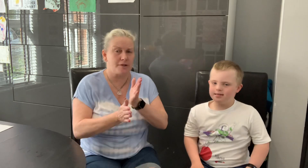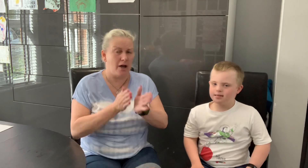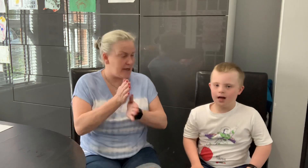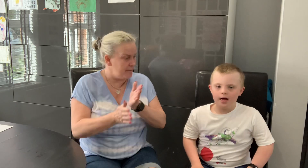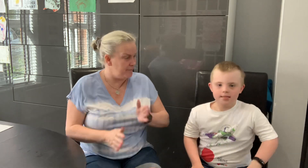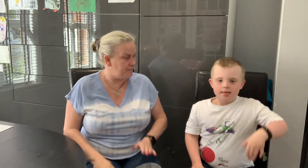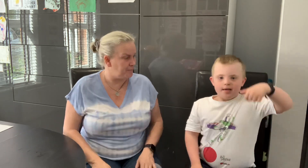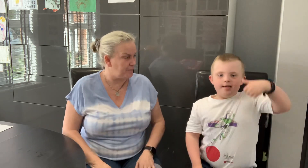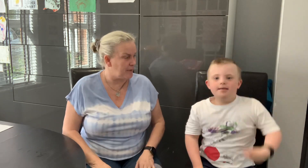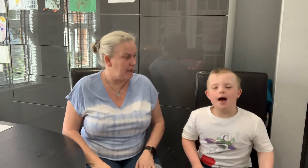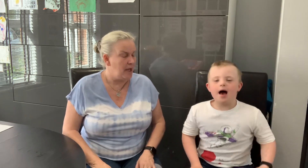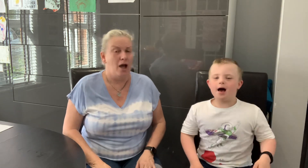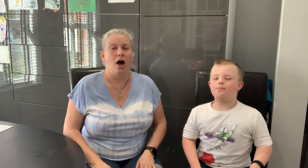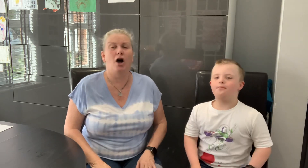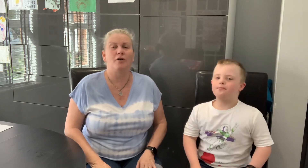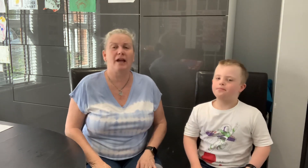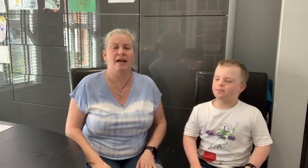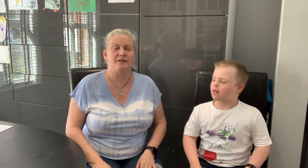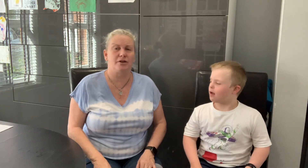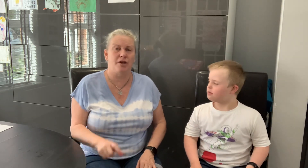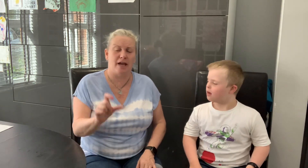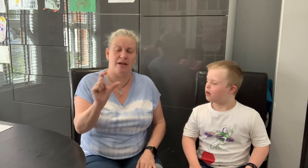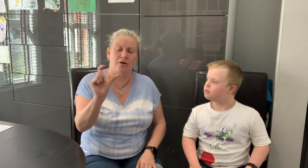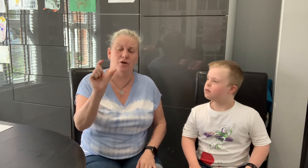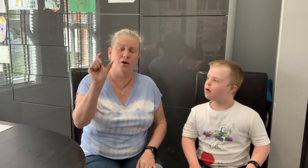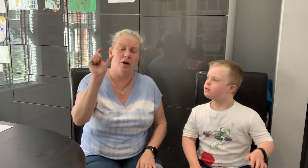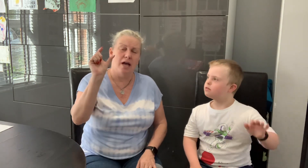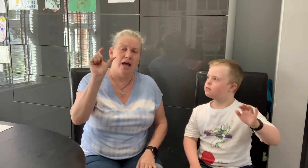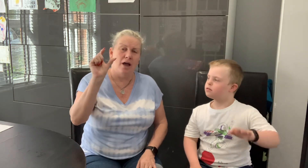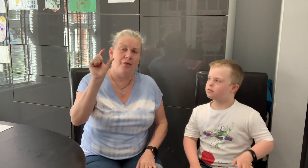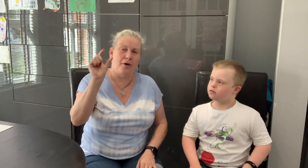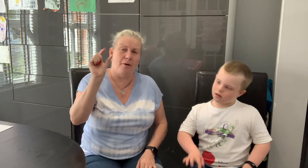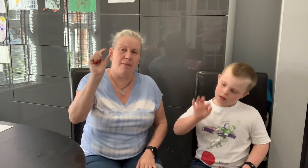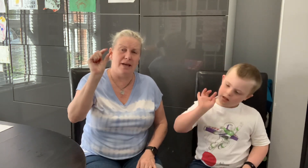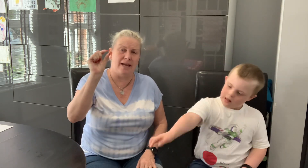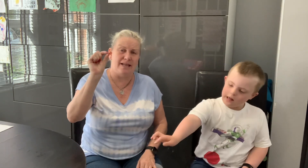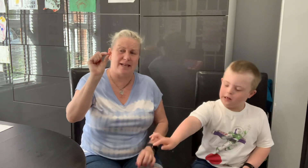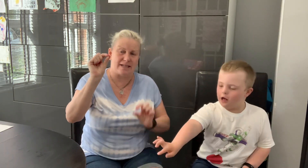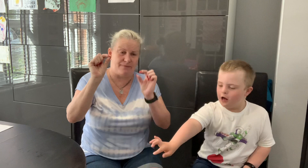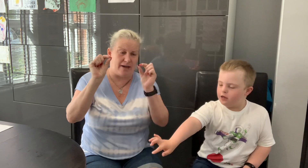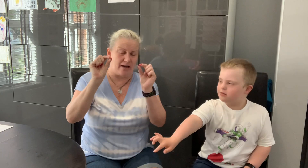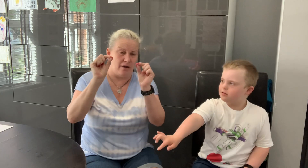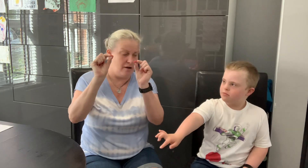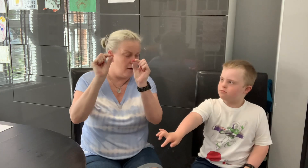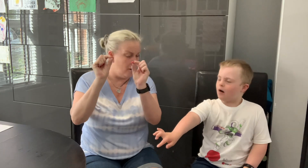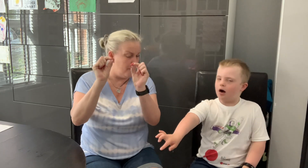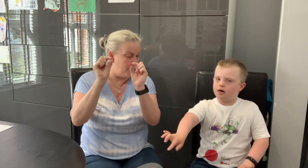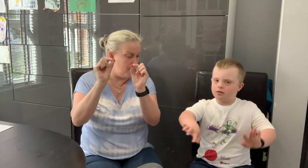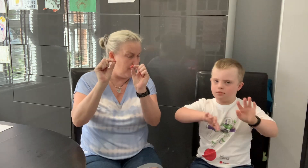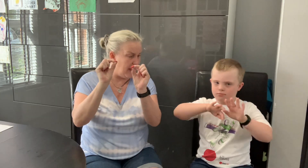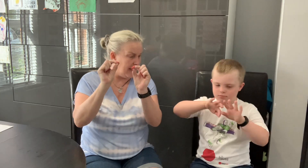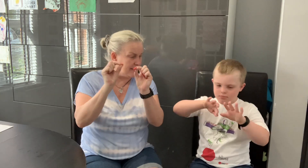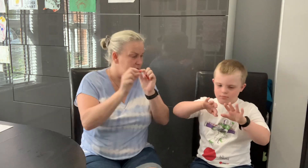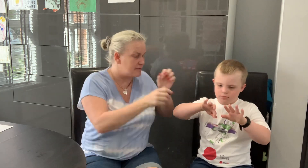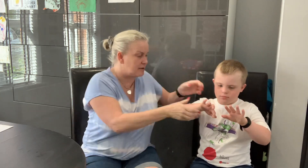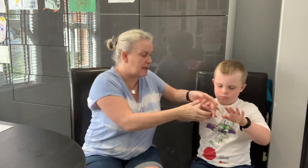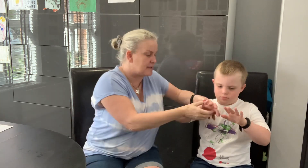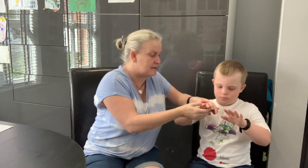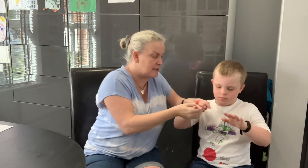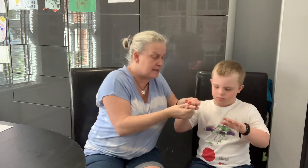sign? Yeah. Okay, so you get your thumb and index finger on both hands. So that's like this,